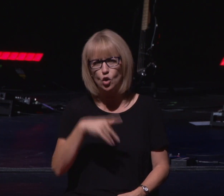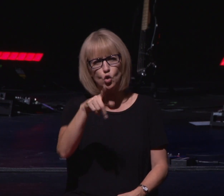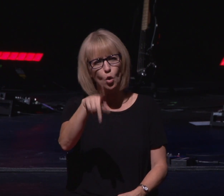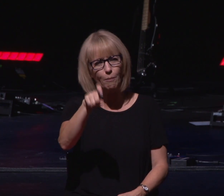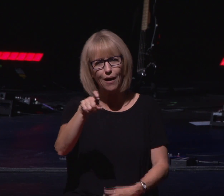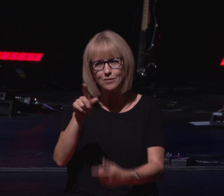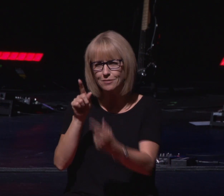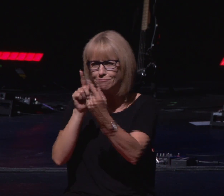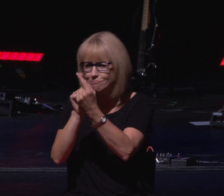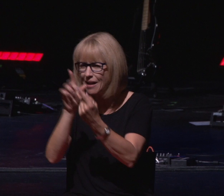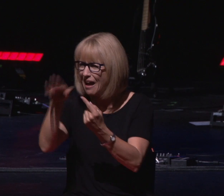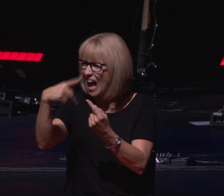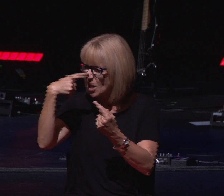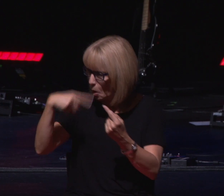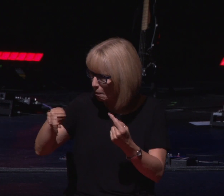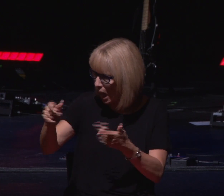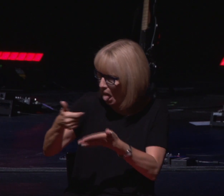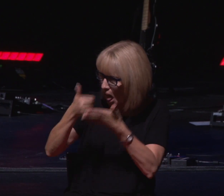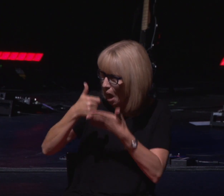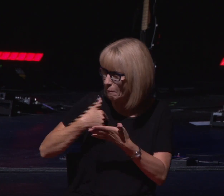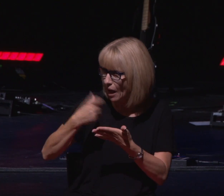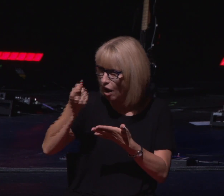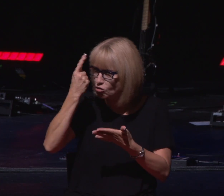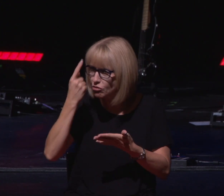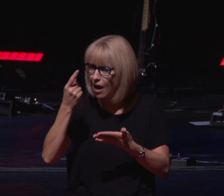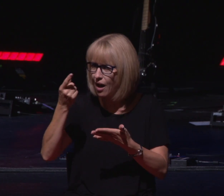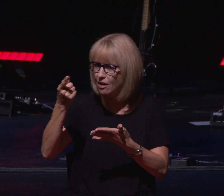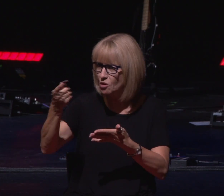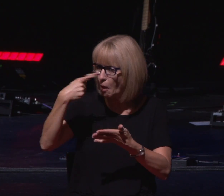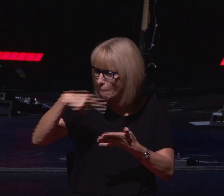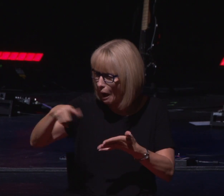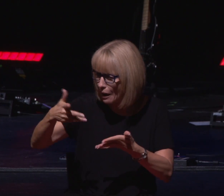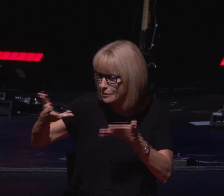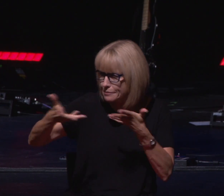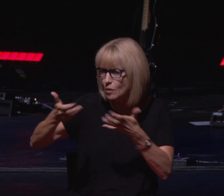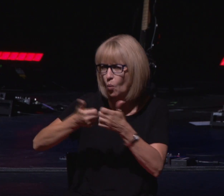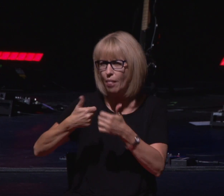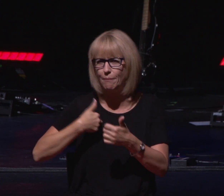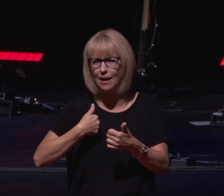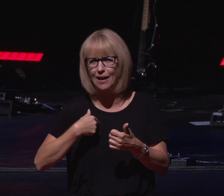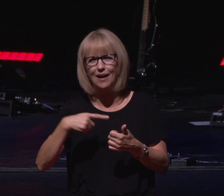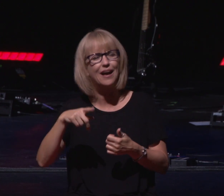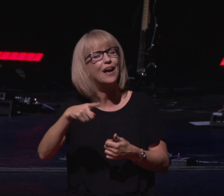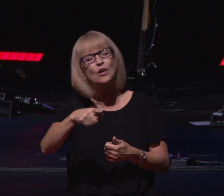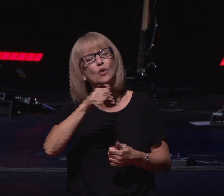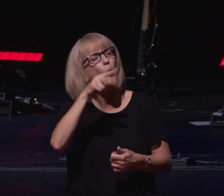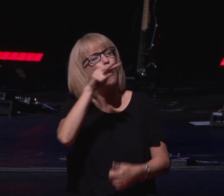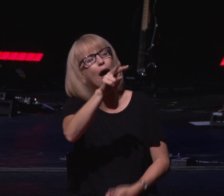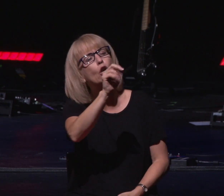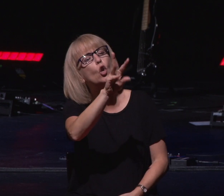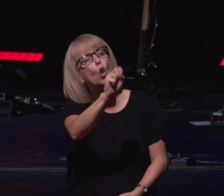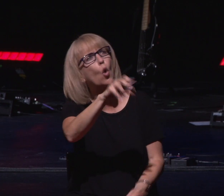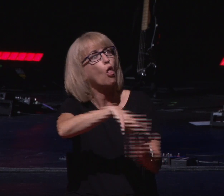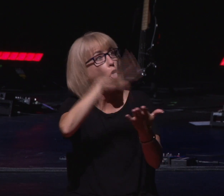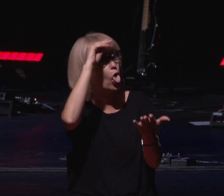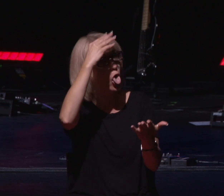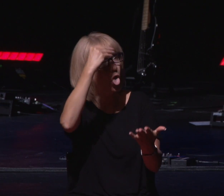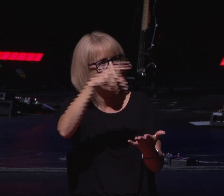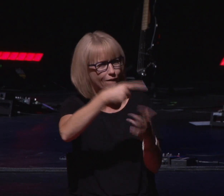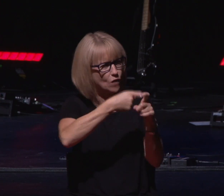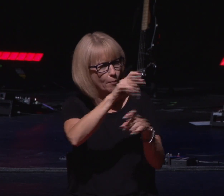would you speak into my life? Would you help me understand? And instead of just casting off everybody what you see from the news, would you just learn